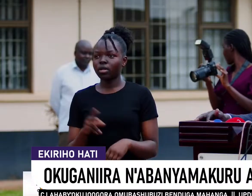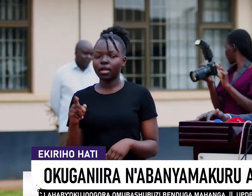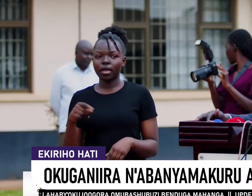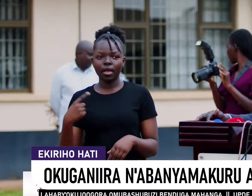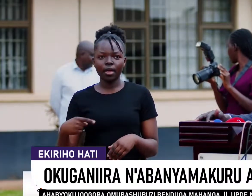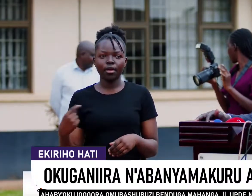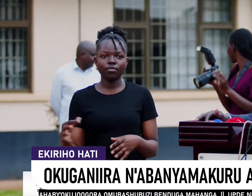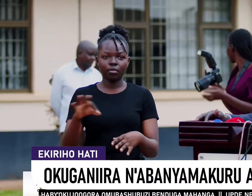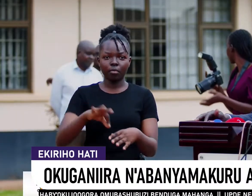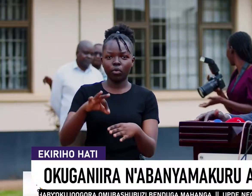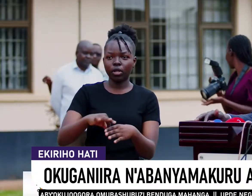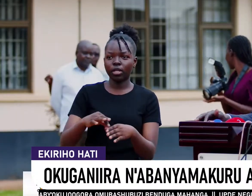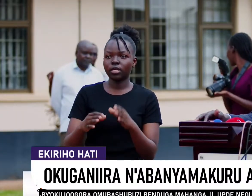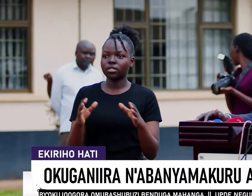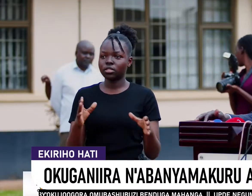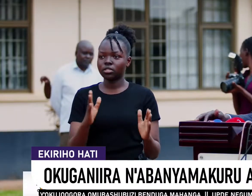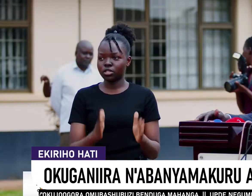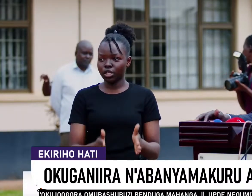station,